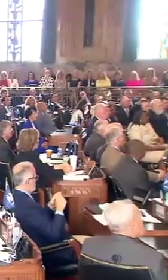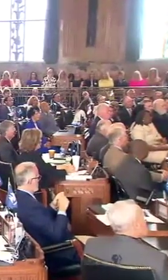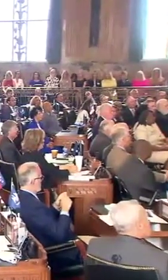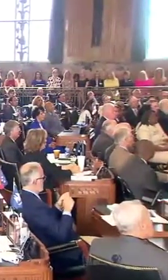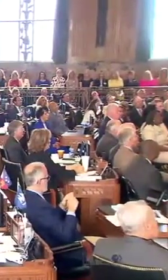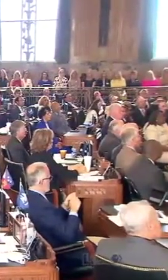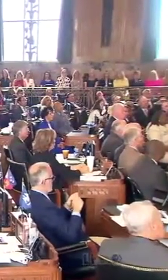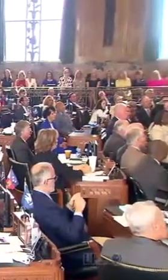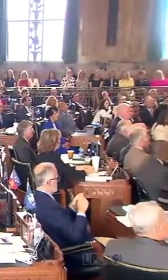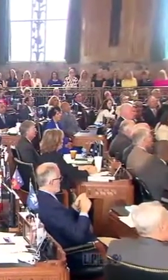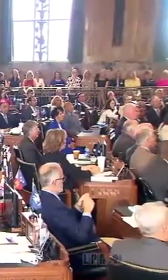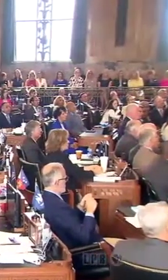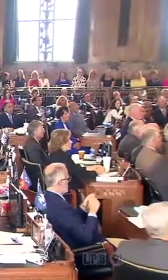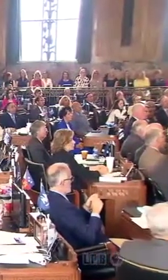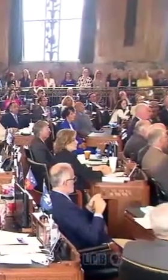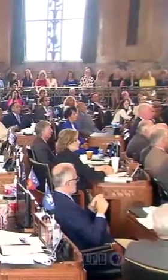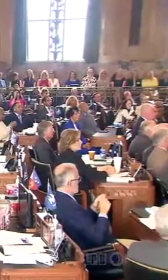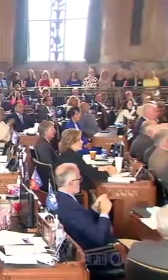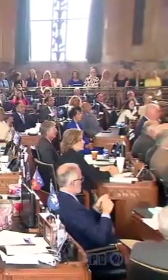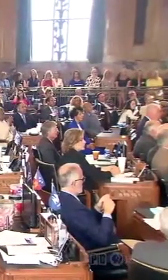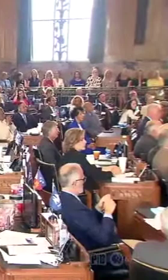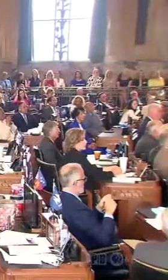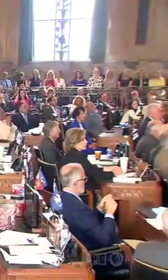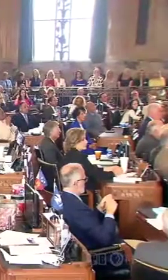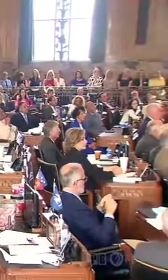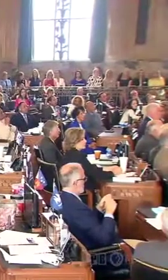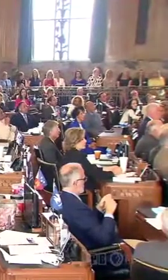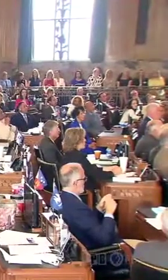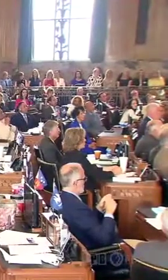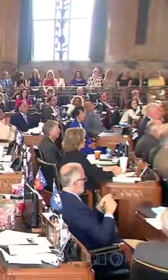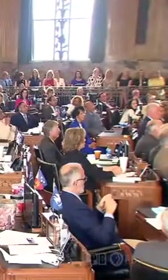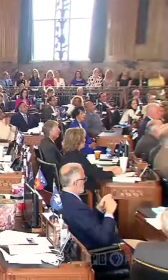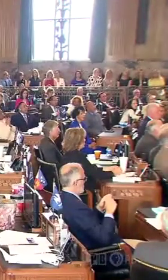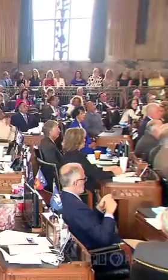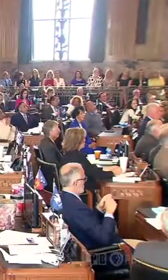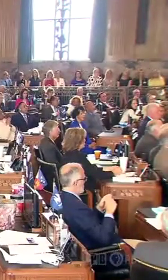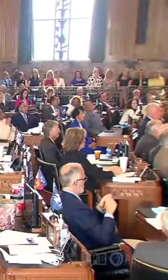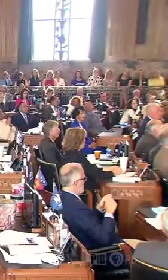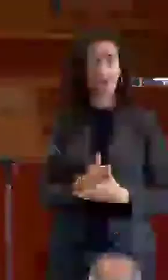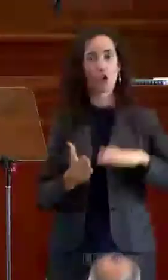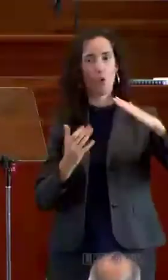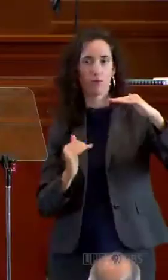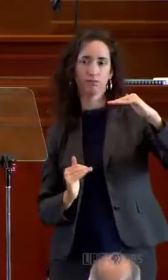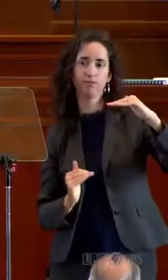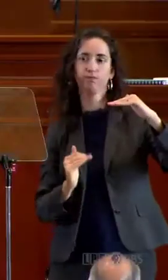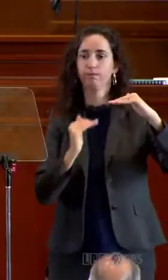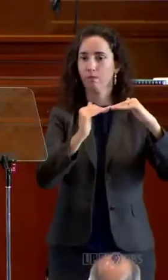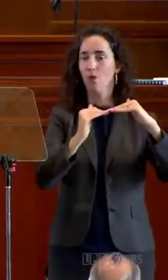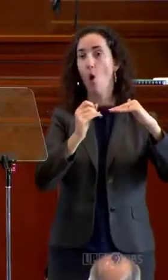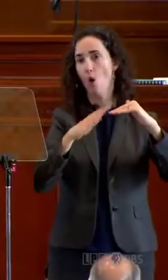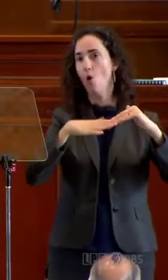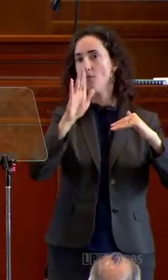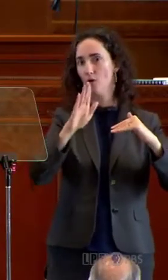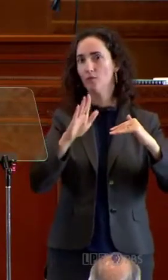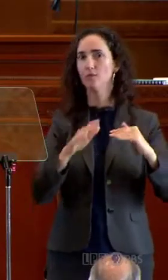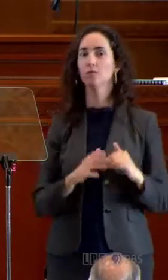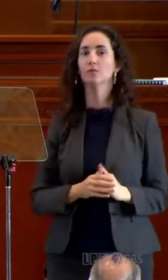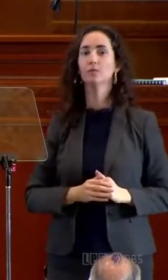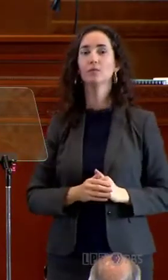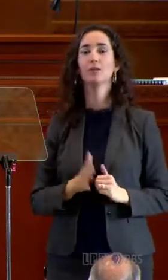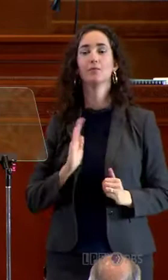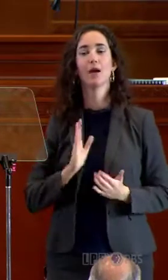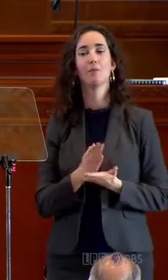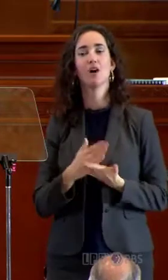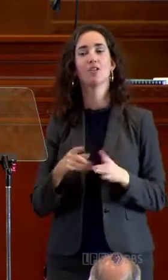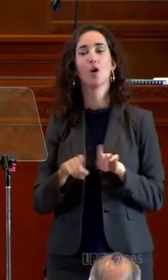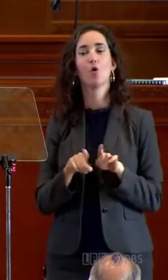our goal of getting teacher pay up to at least the Southern regional average. My budget also includes a